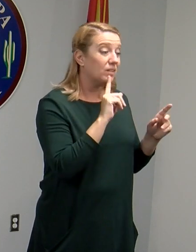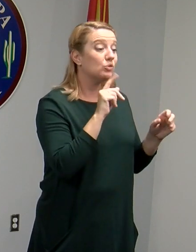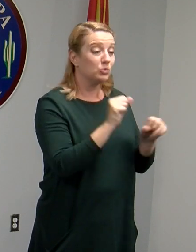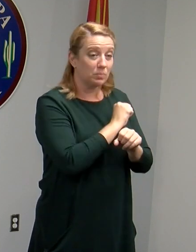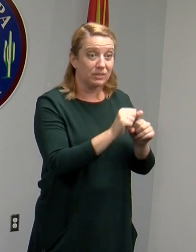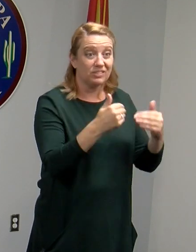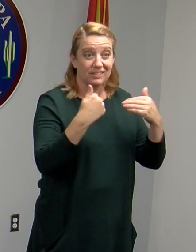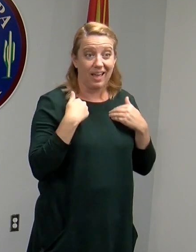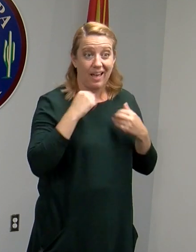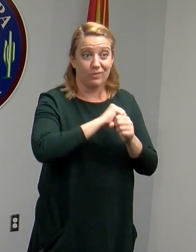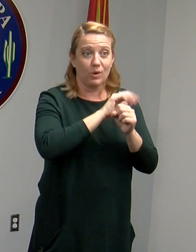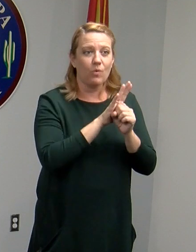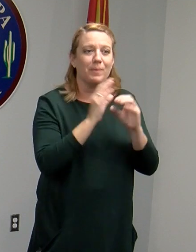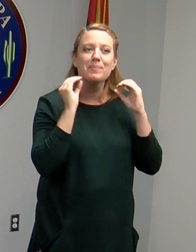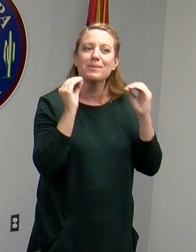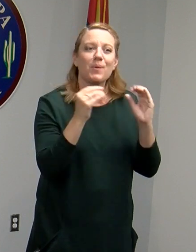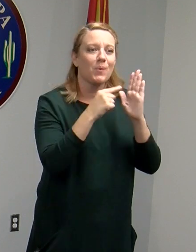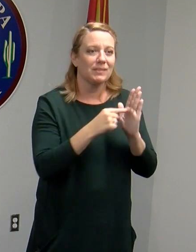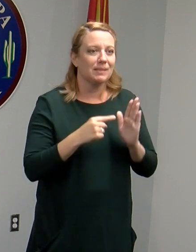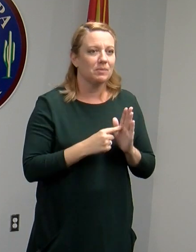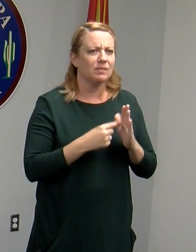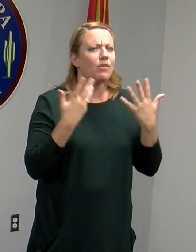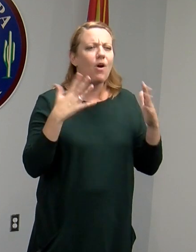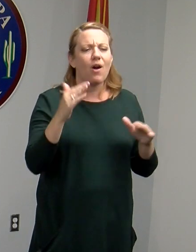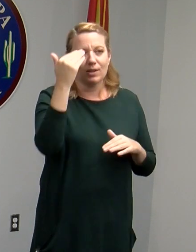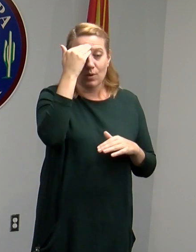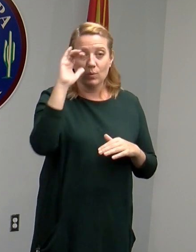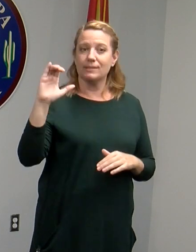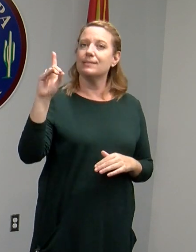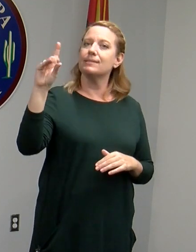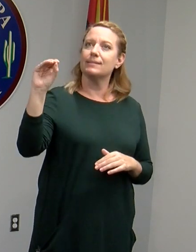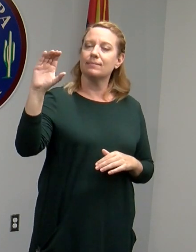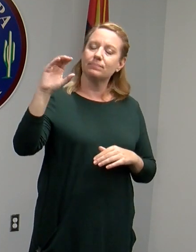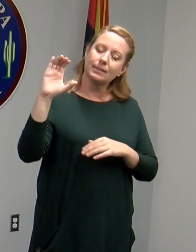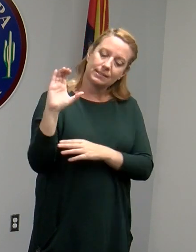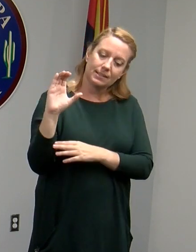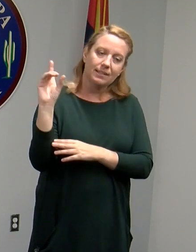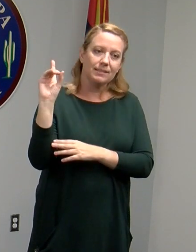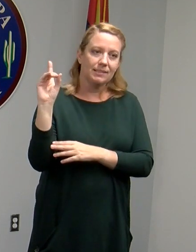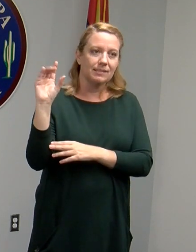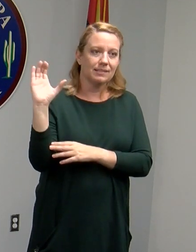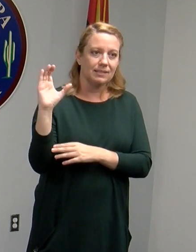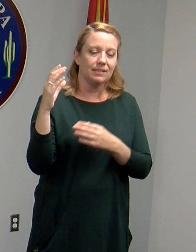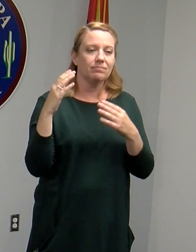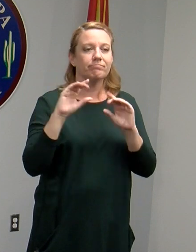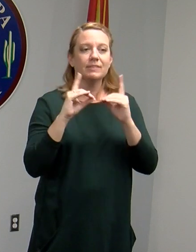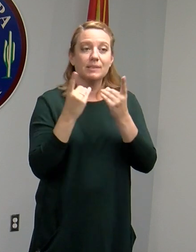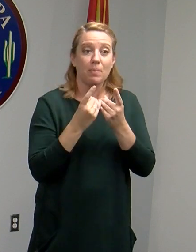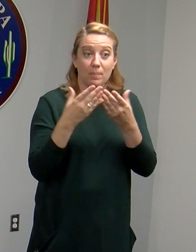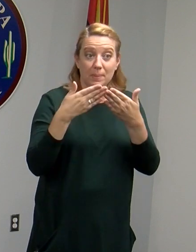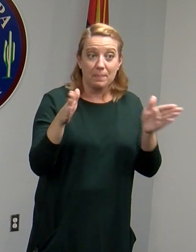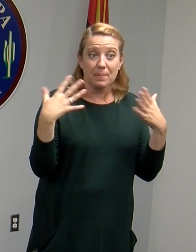any symptoms at all. That's something that we've been hearing from the CDC and Department of Public Health as well, that many,